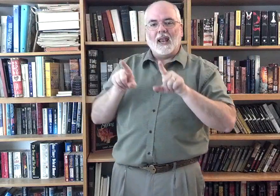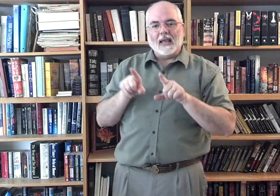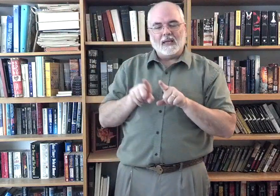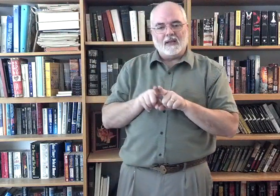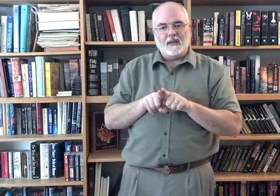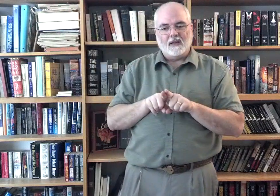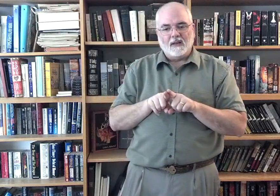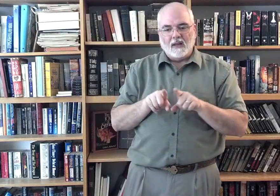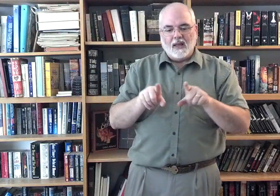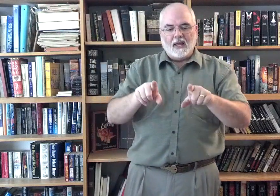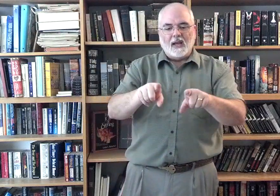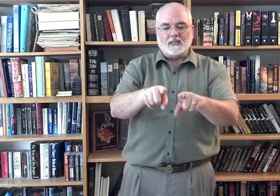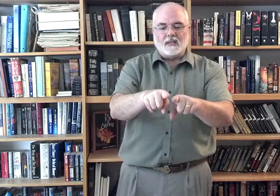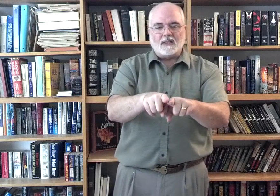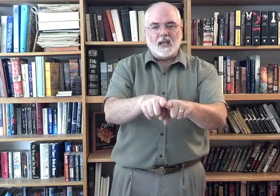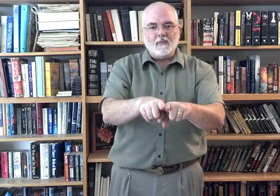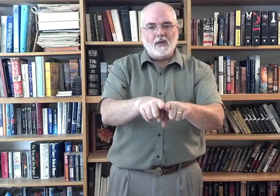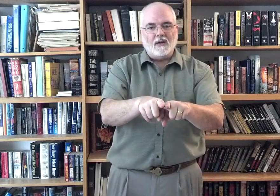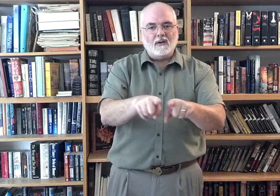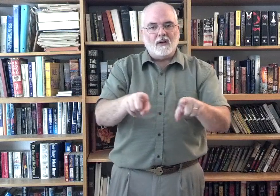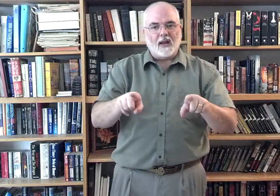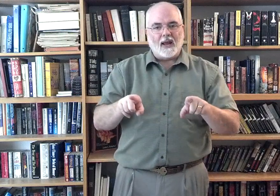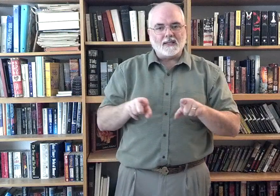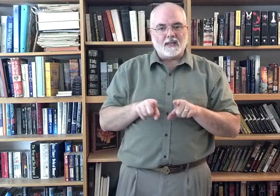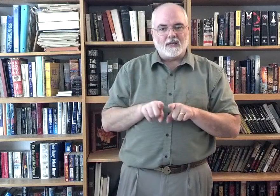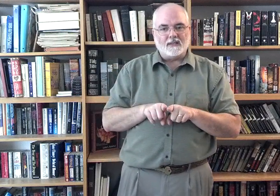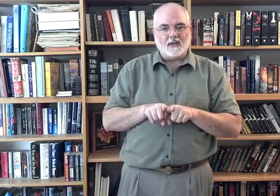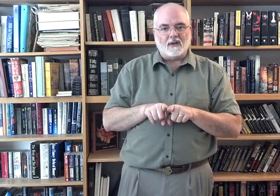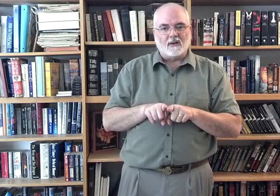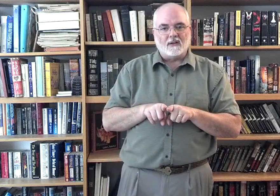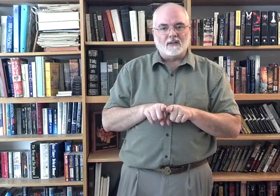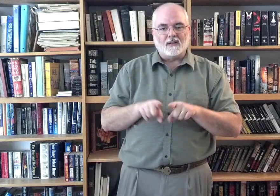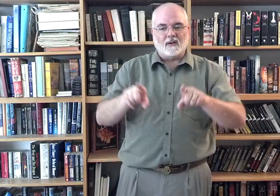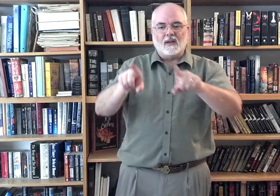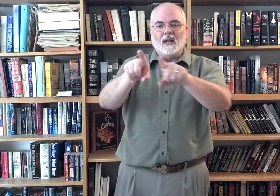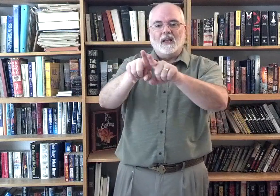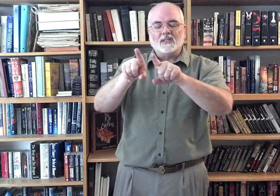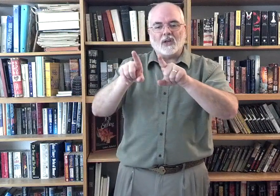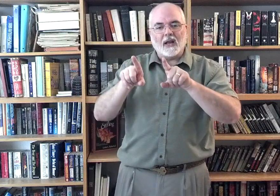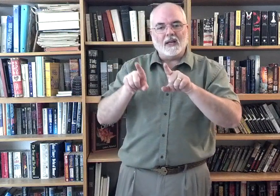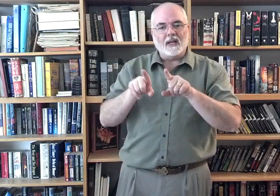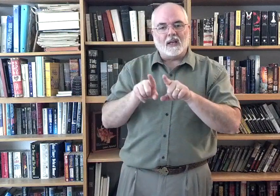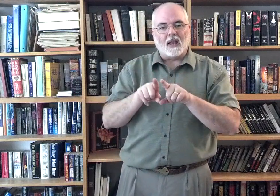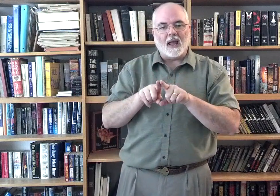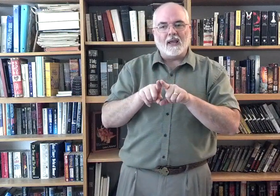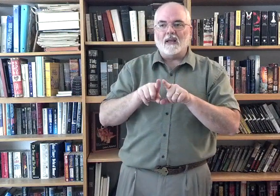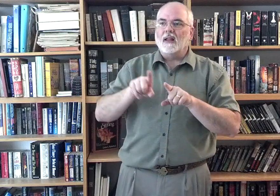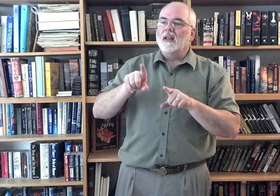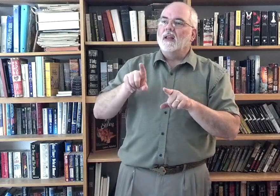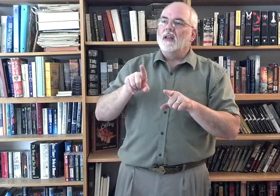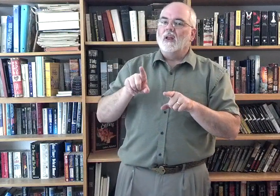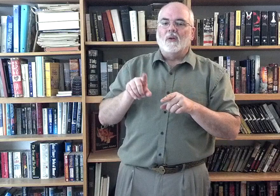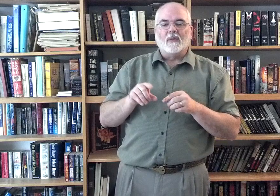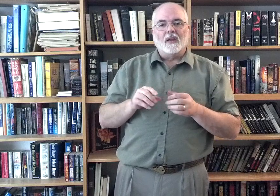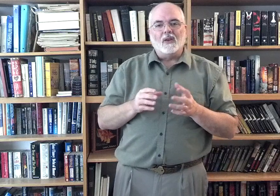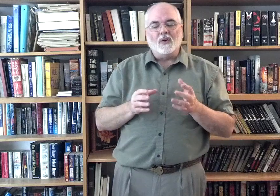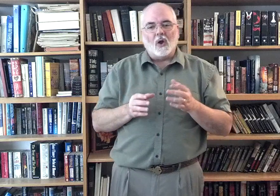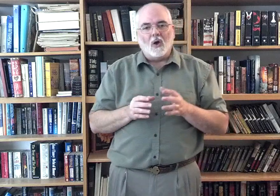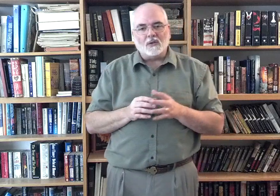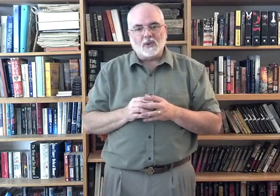like. It's the same here as it is here. All right? Shining, like. You can also